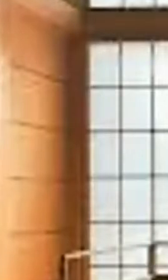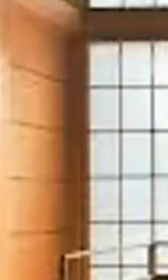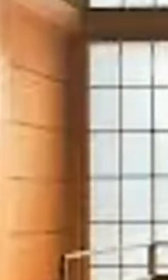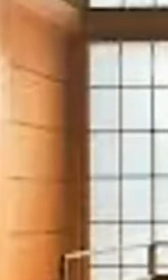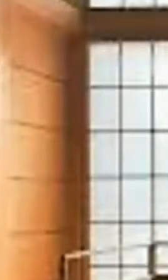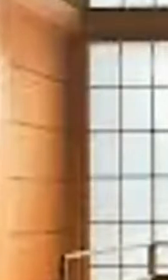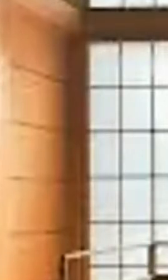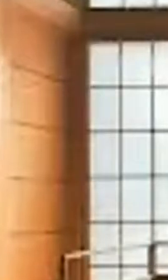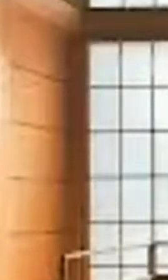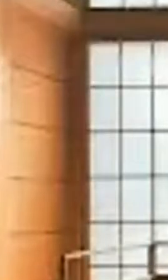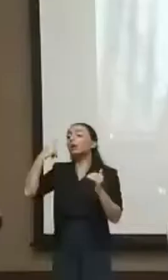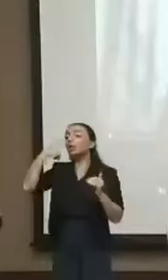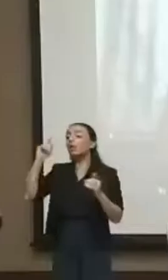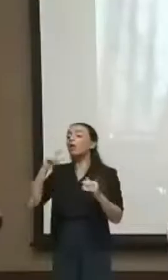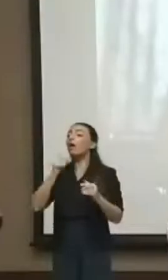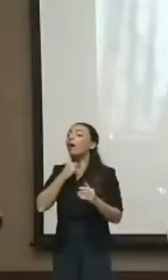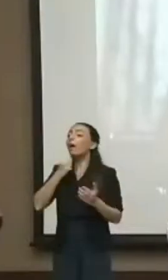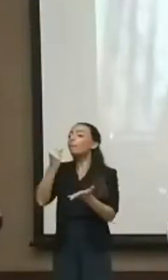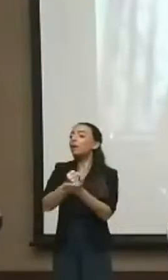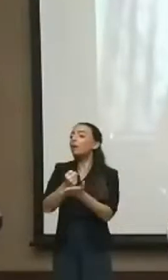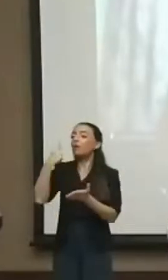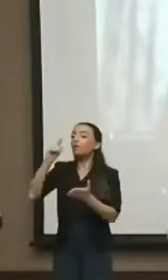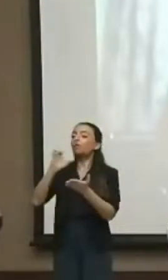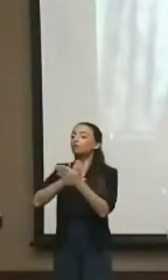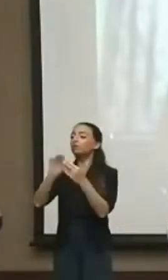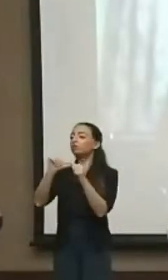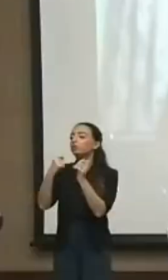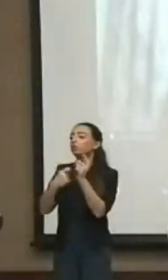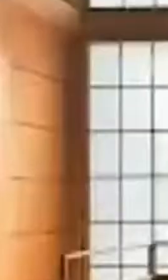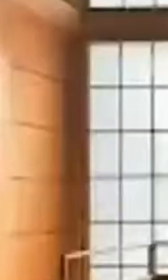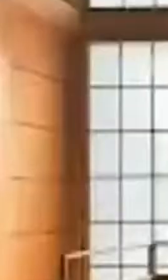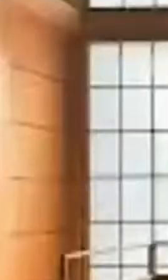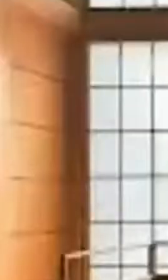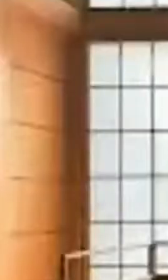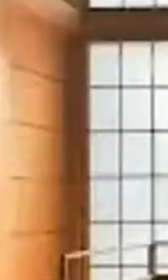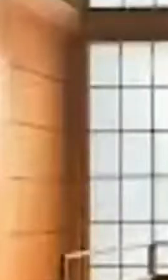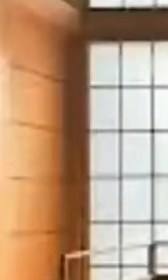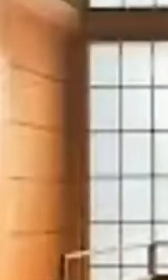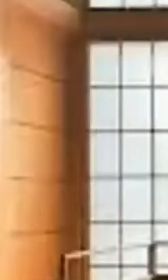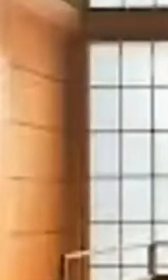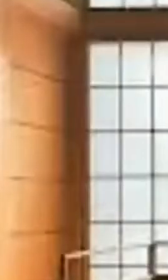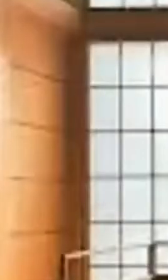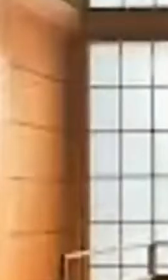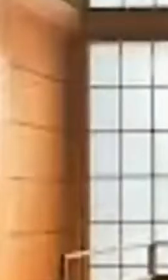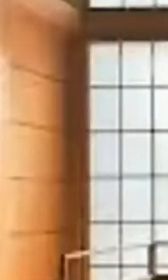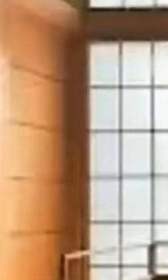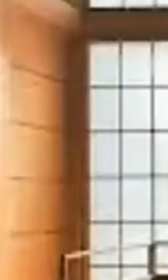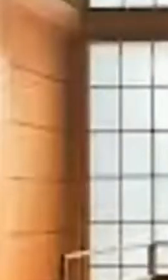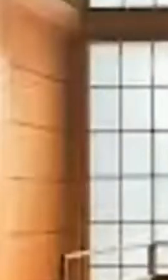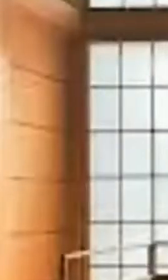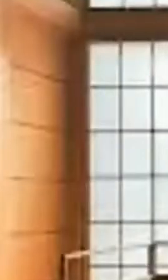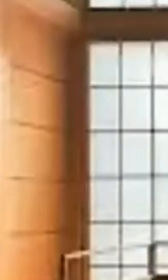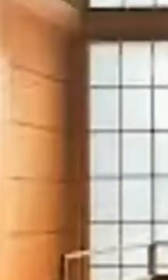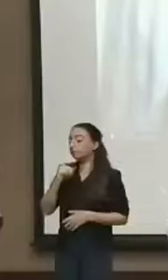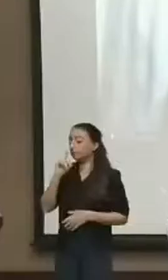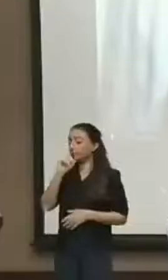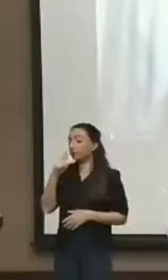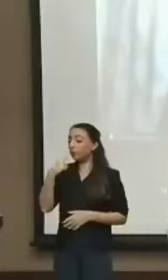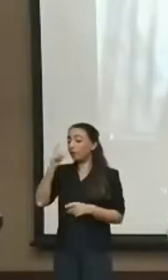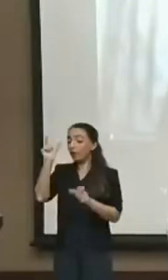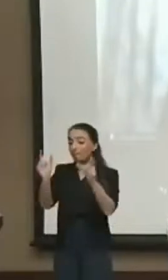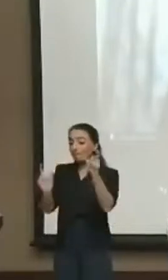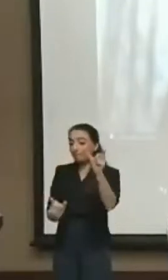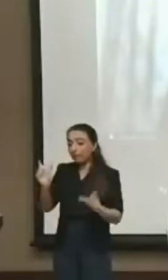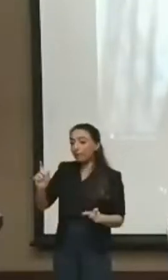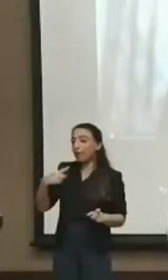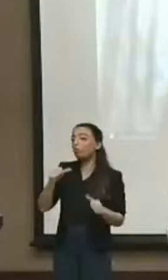implementation and commitment of this charter. The problem begins with the fact that there are people who may not have